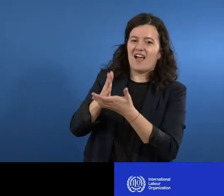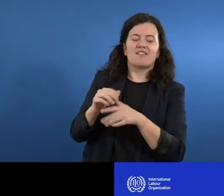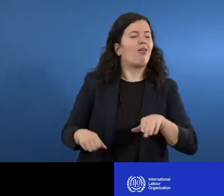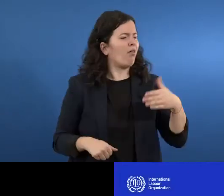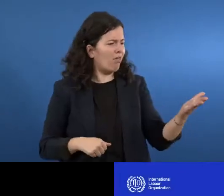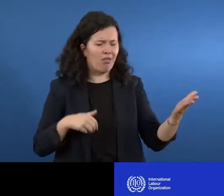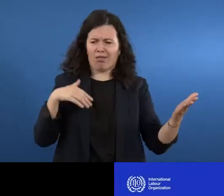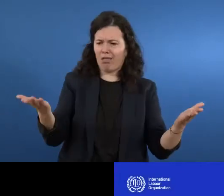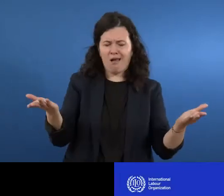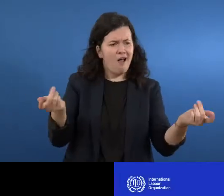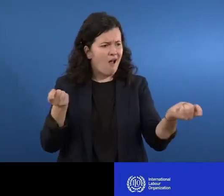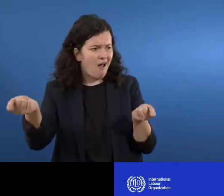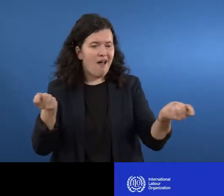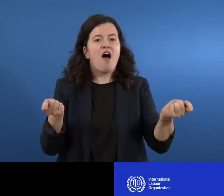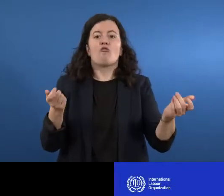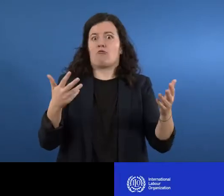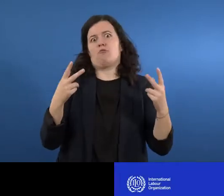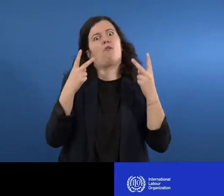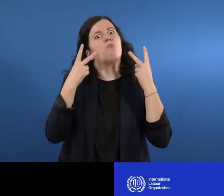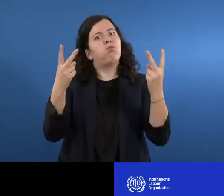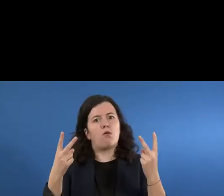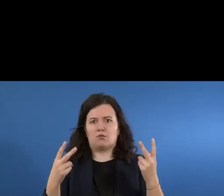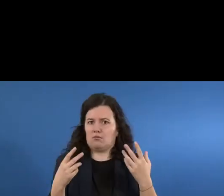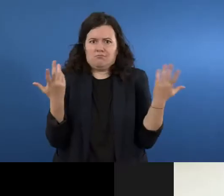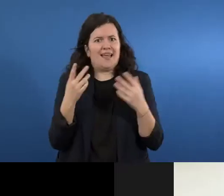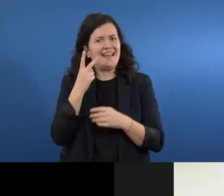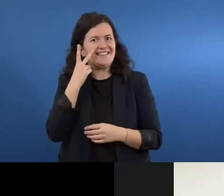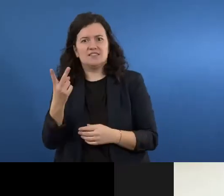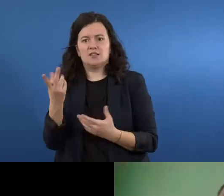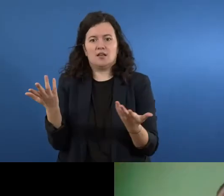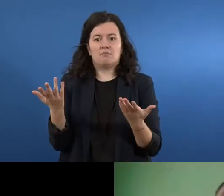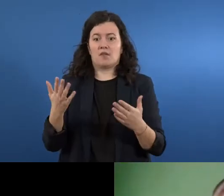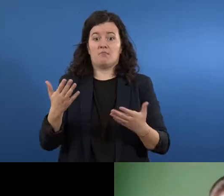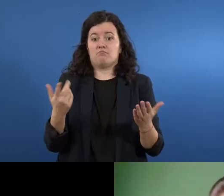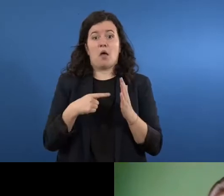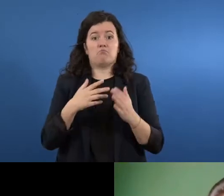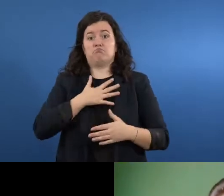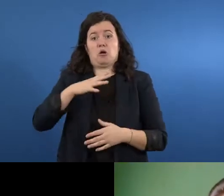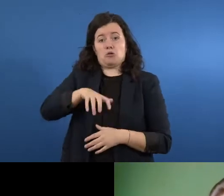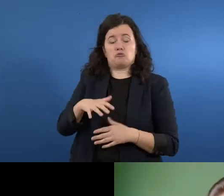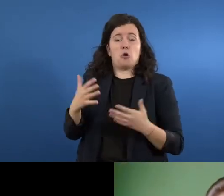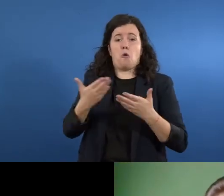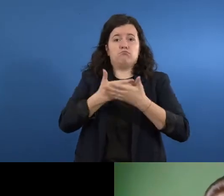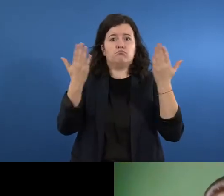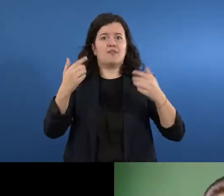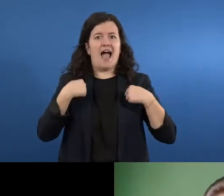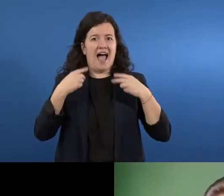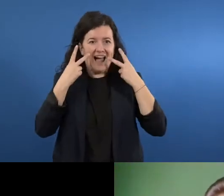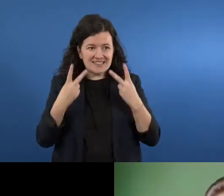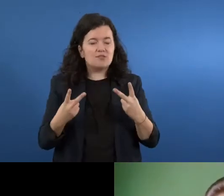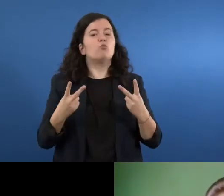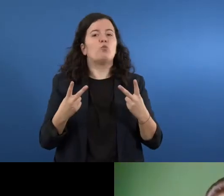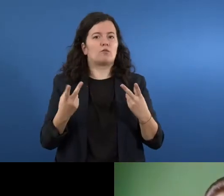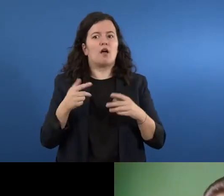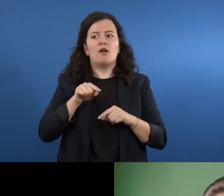market is so crucial, because oftentimes we see that in countries, you might work on the improvement of skills of persons